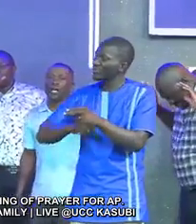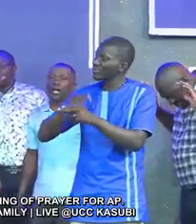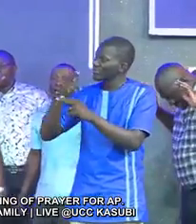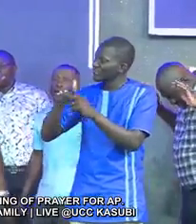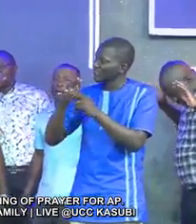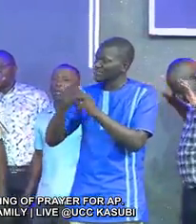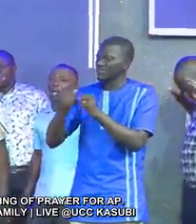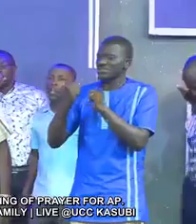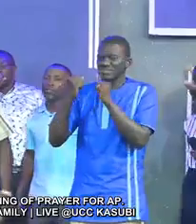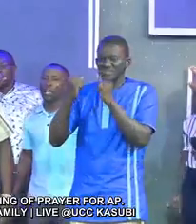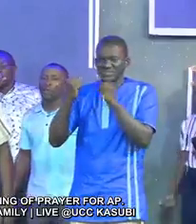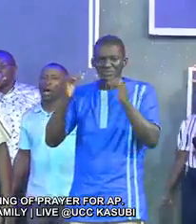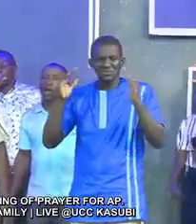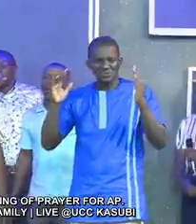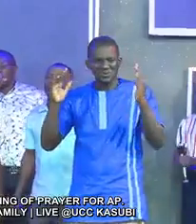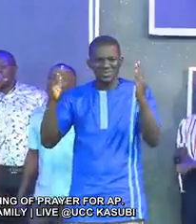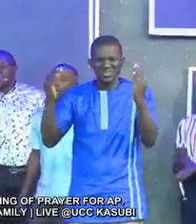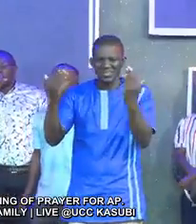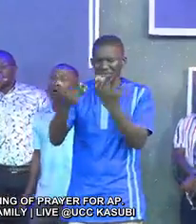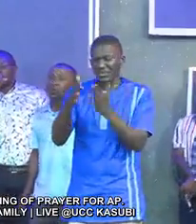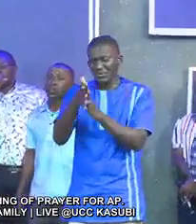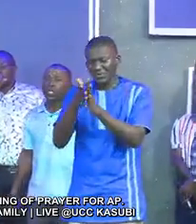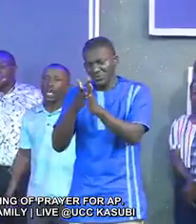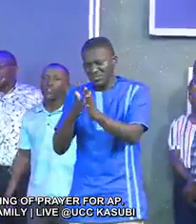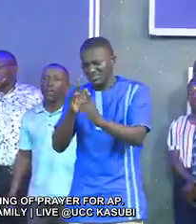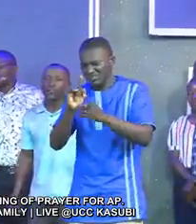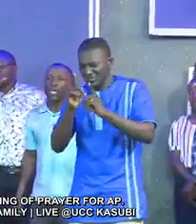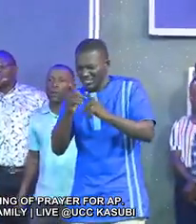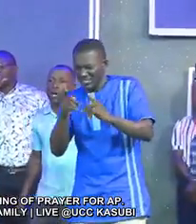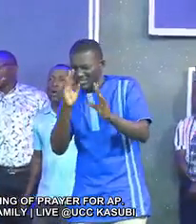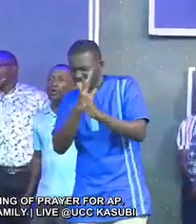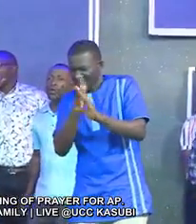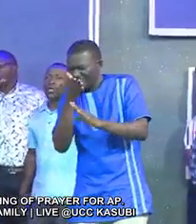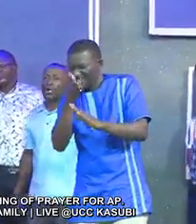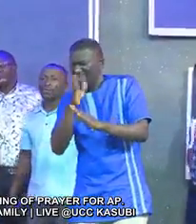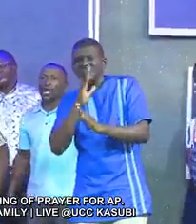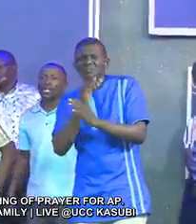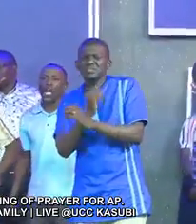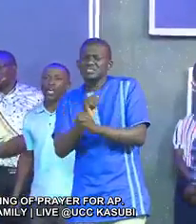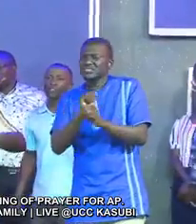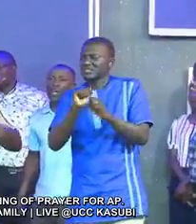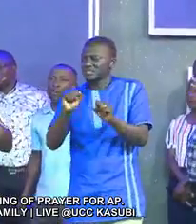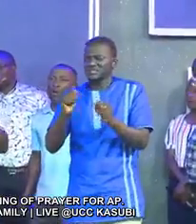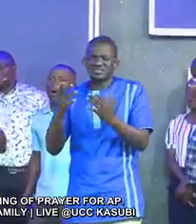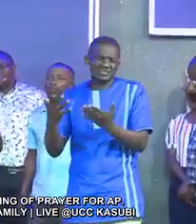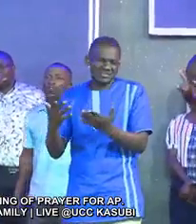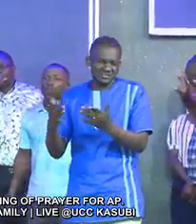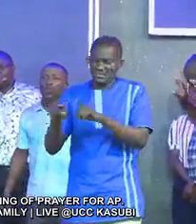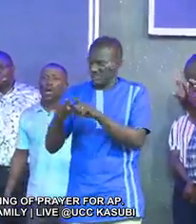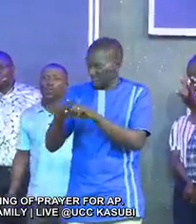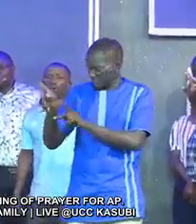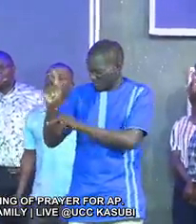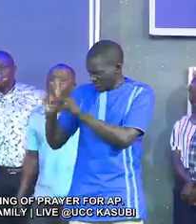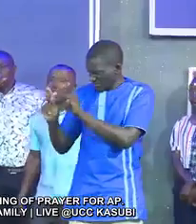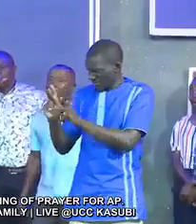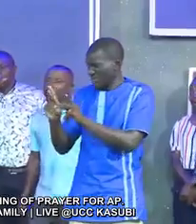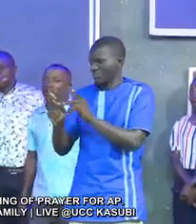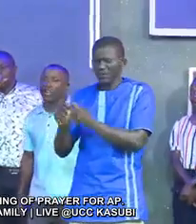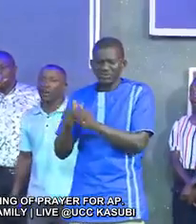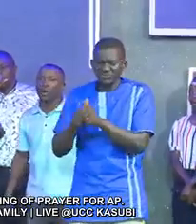kigo ky'amaanyi, omutuukirivu addukira omwo n'abamirembe. Na bano baddukire mu linnya